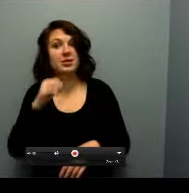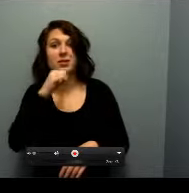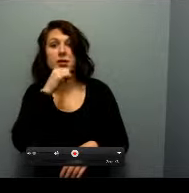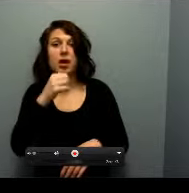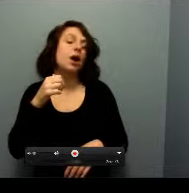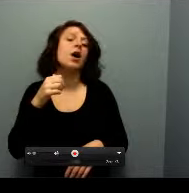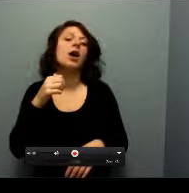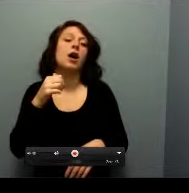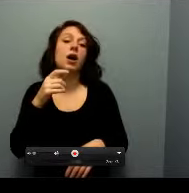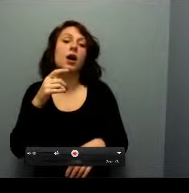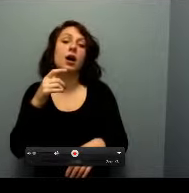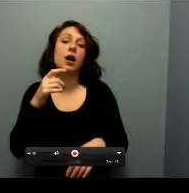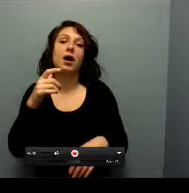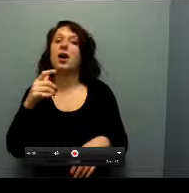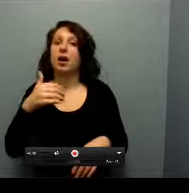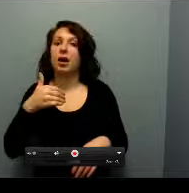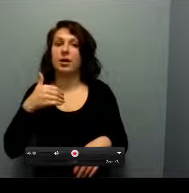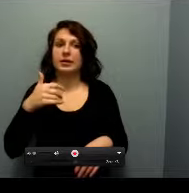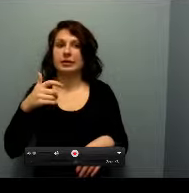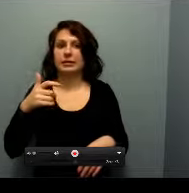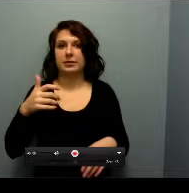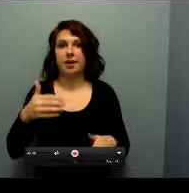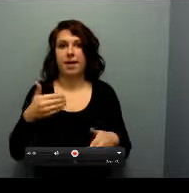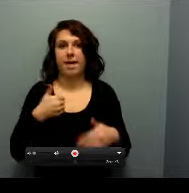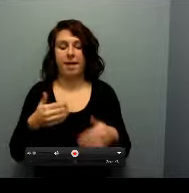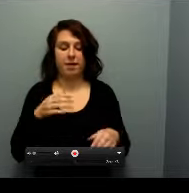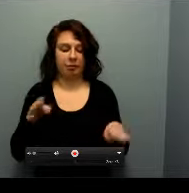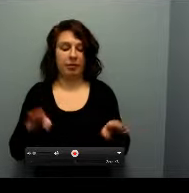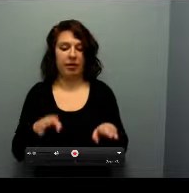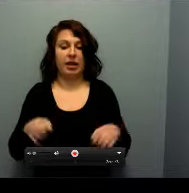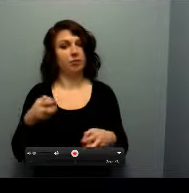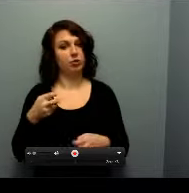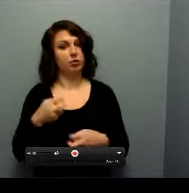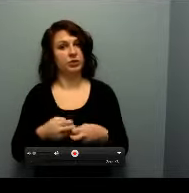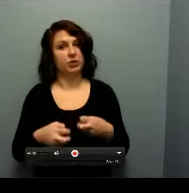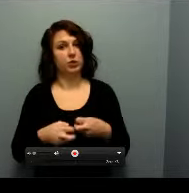hopefully most of your employees will not have behavioral issues.